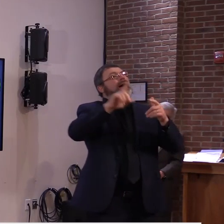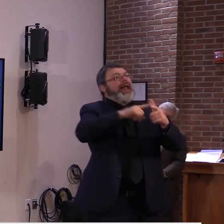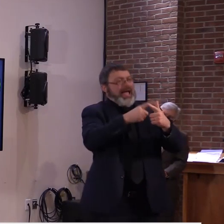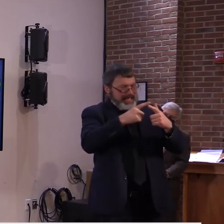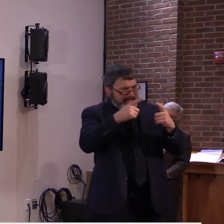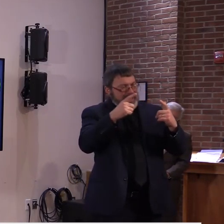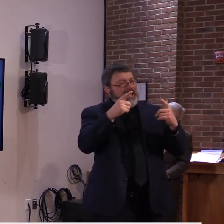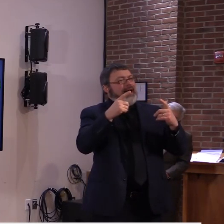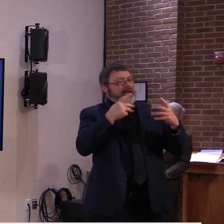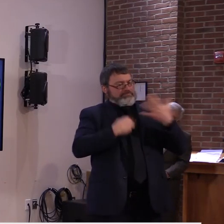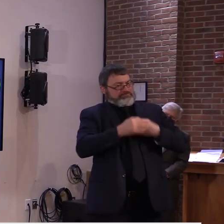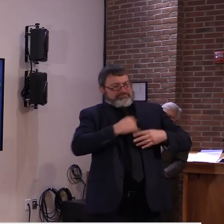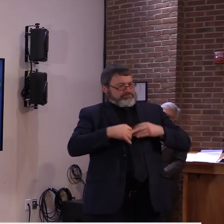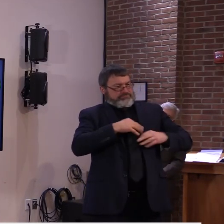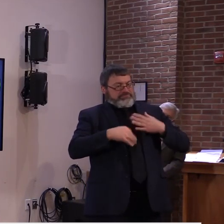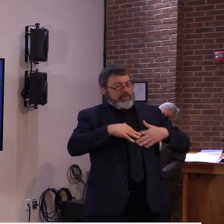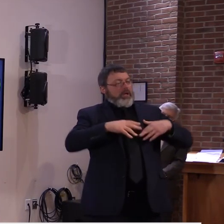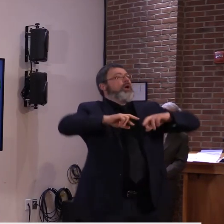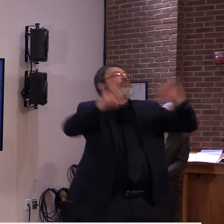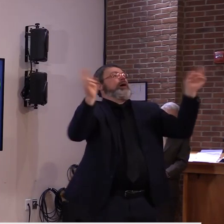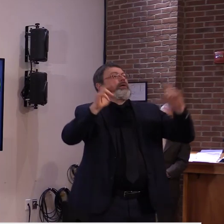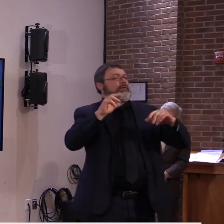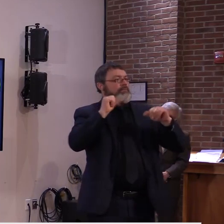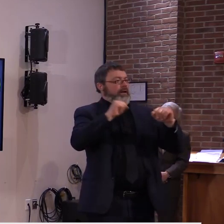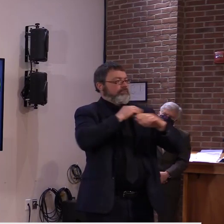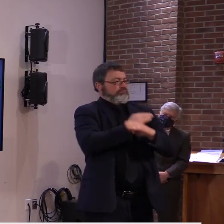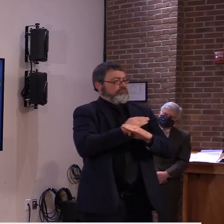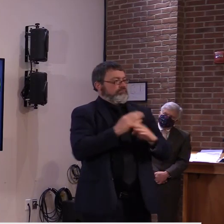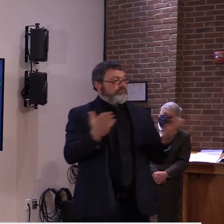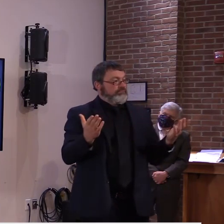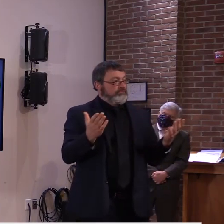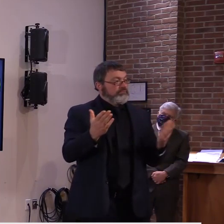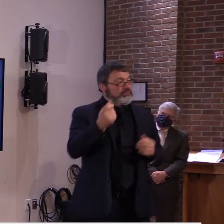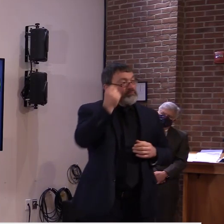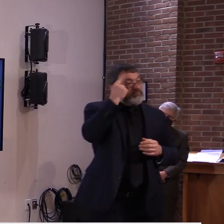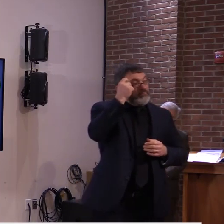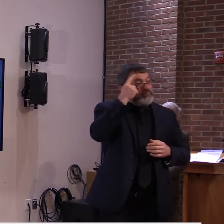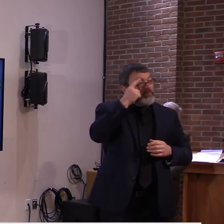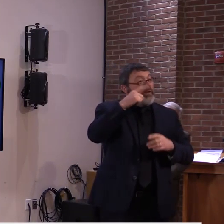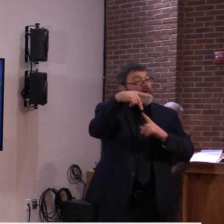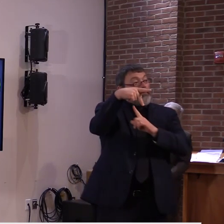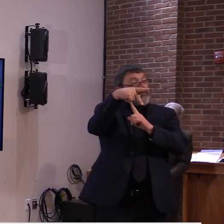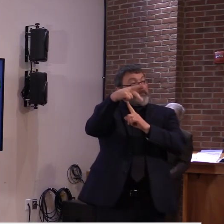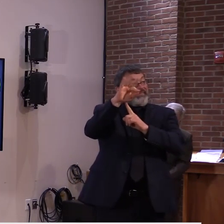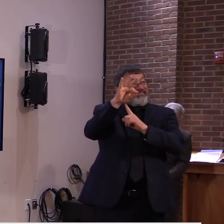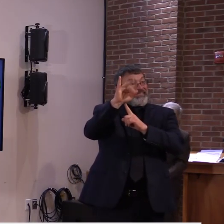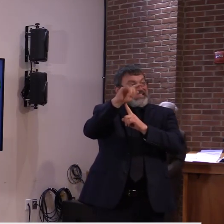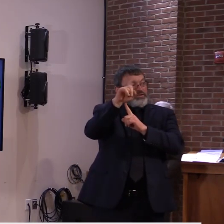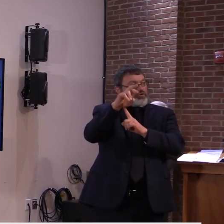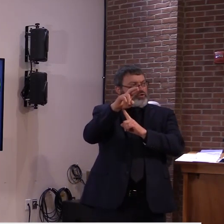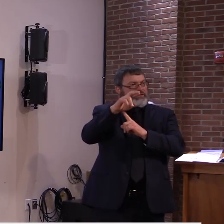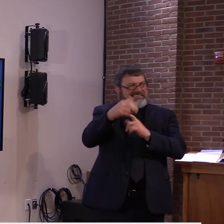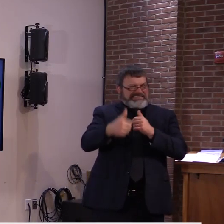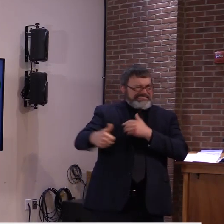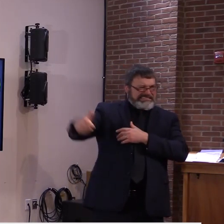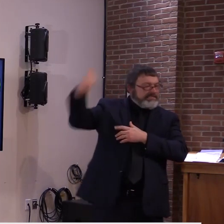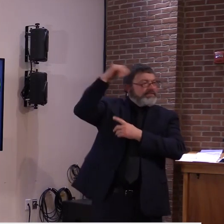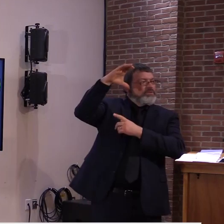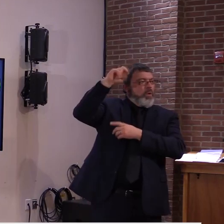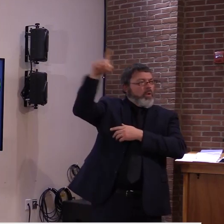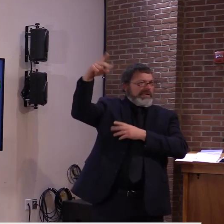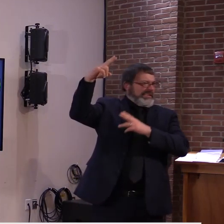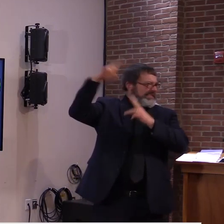day you got your first dose, still probably a couple months before you would consider yourself to be ready